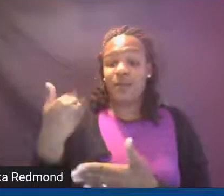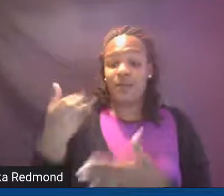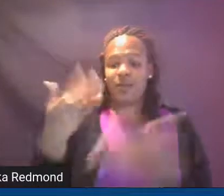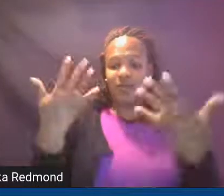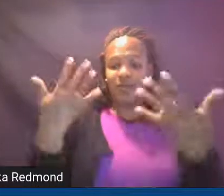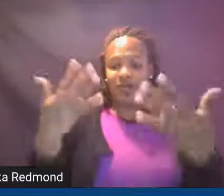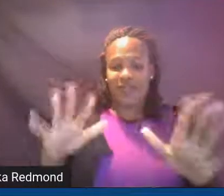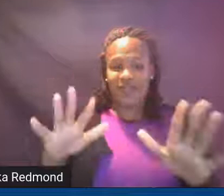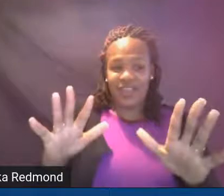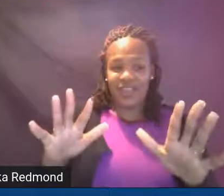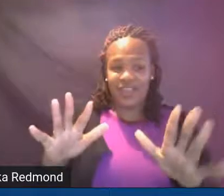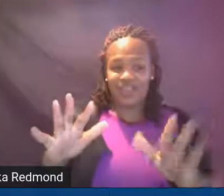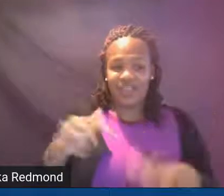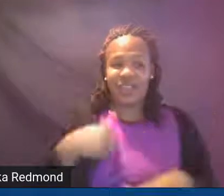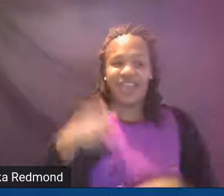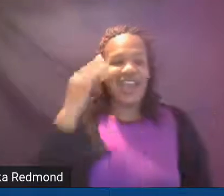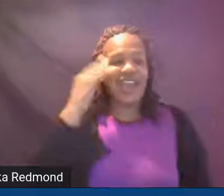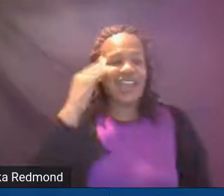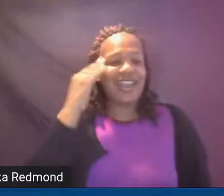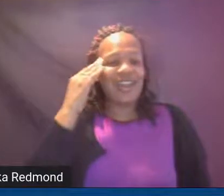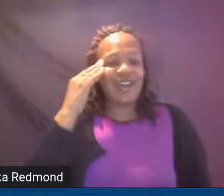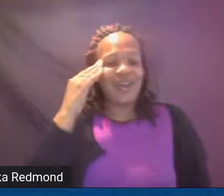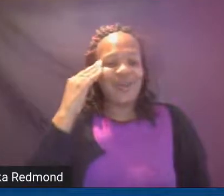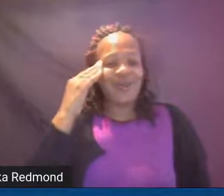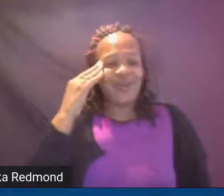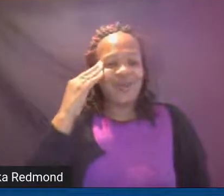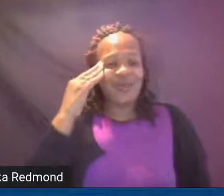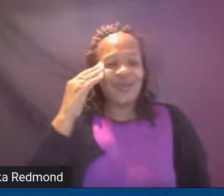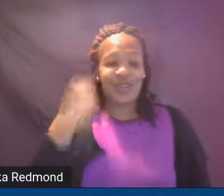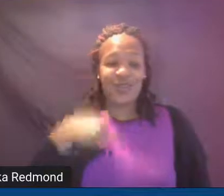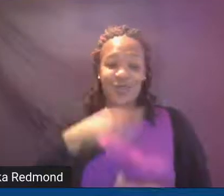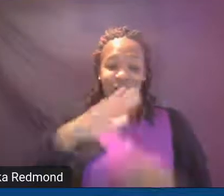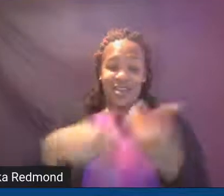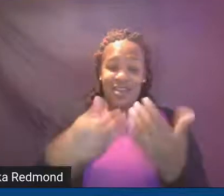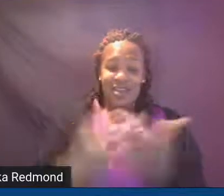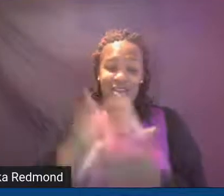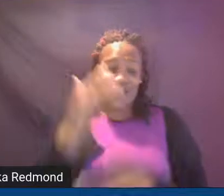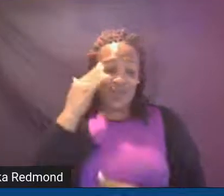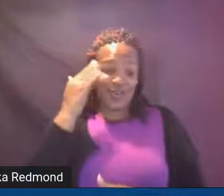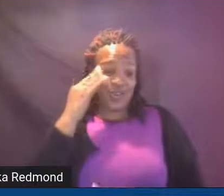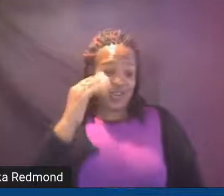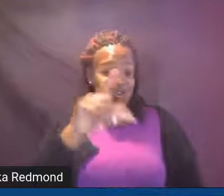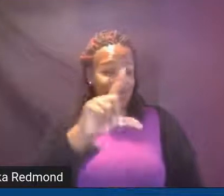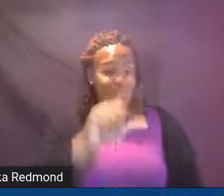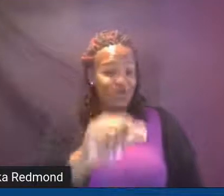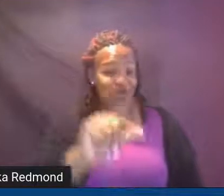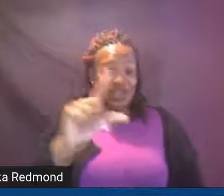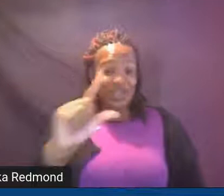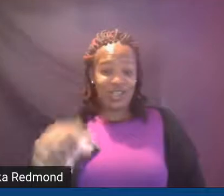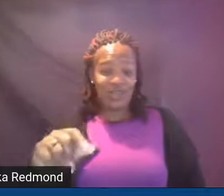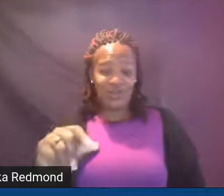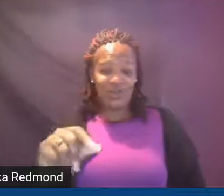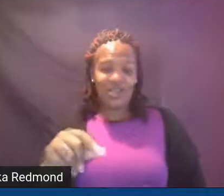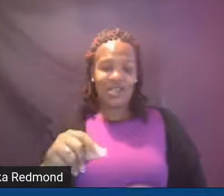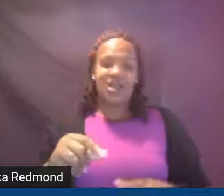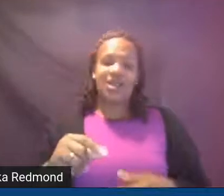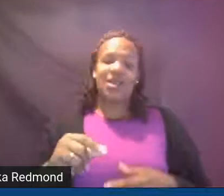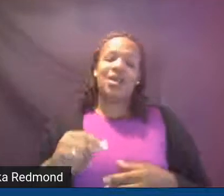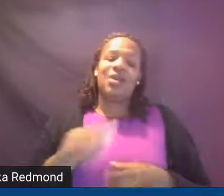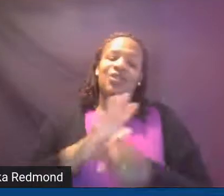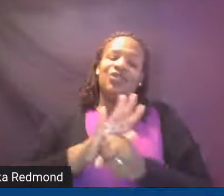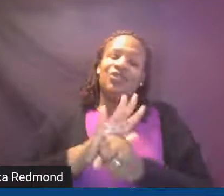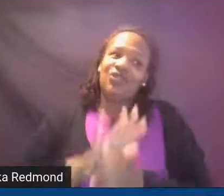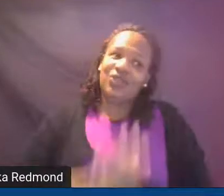before we conclude, I know it has been we all know that the 2020 has been very stressful and challenging year